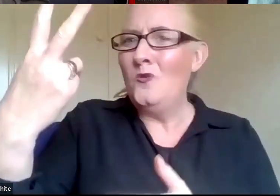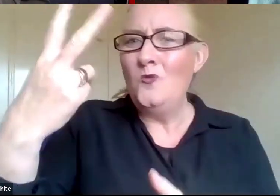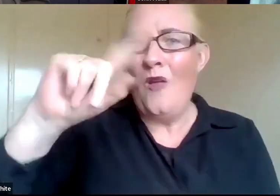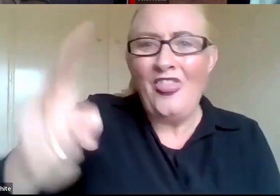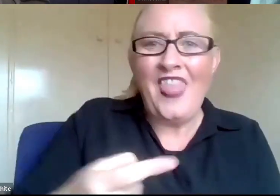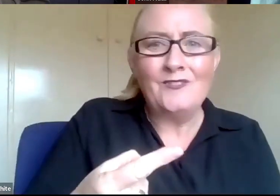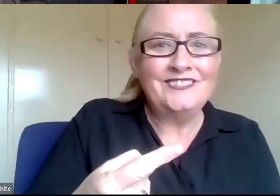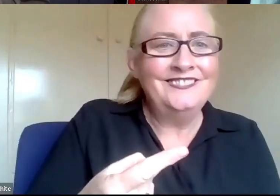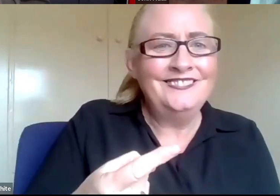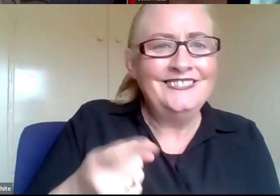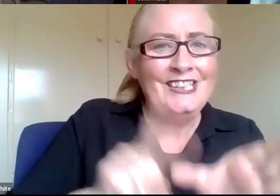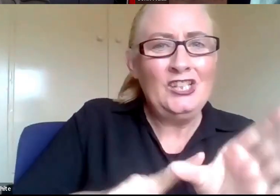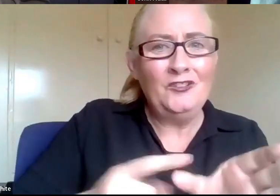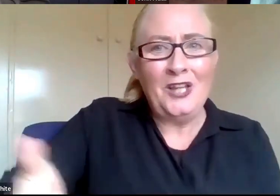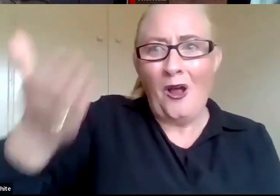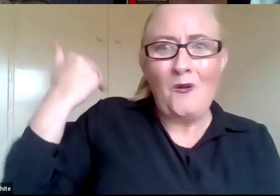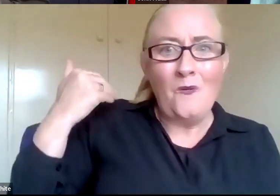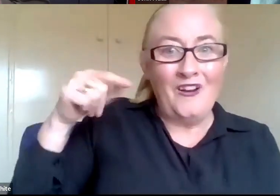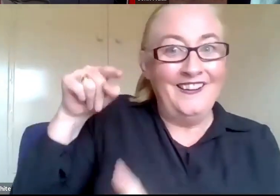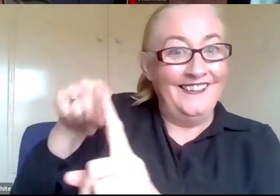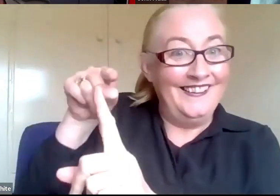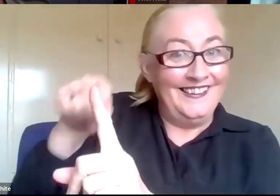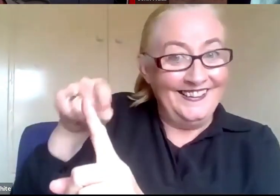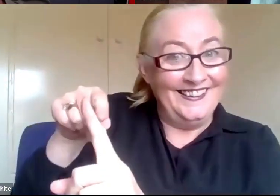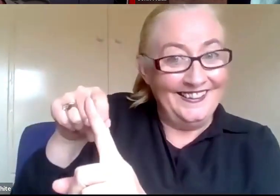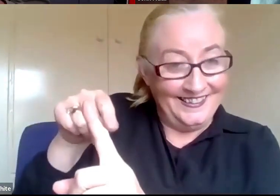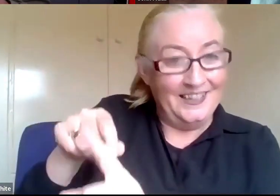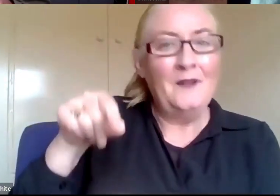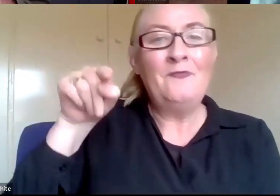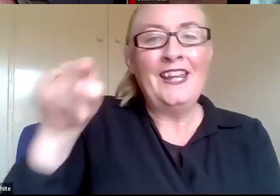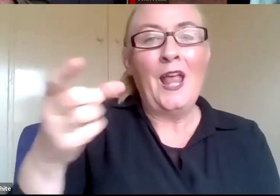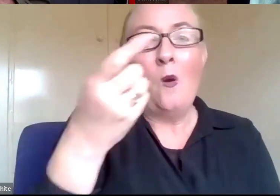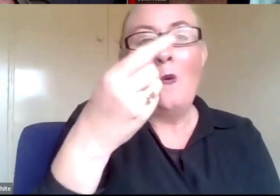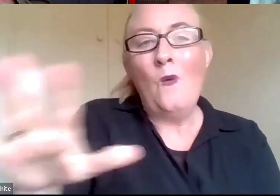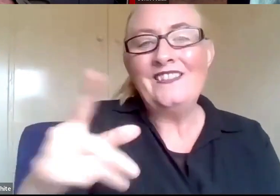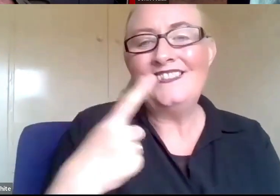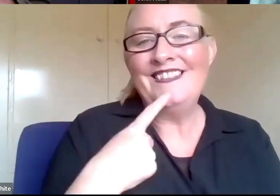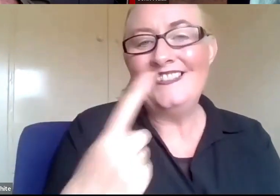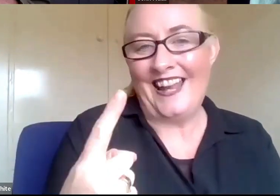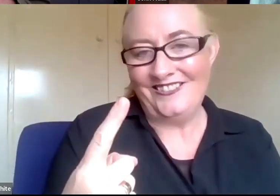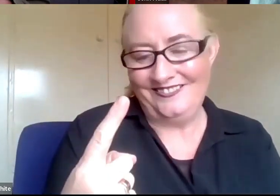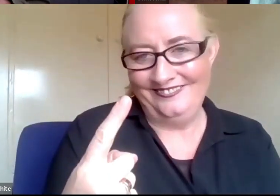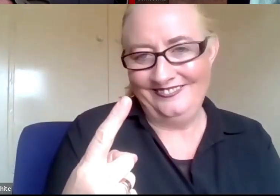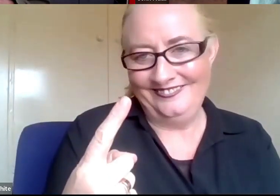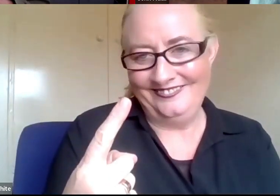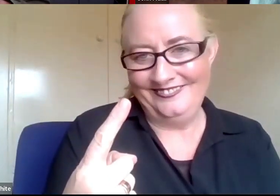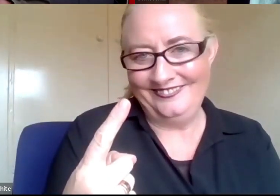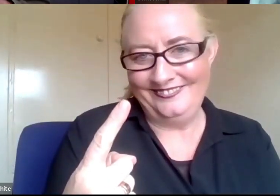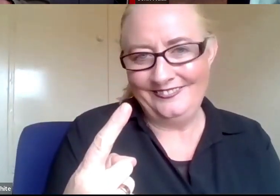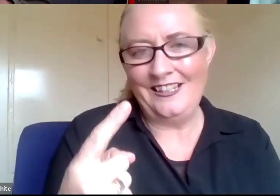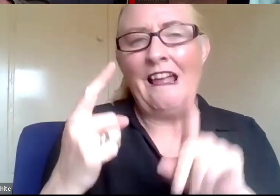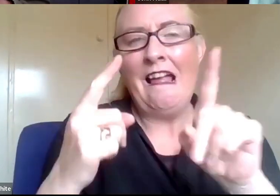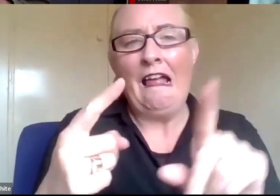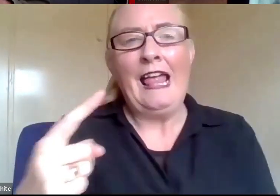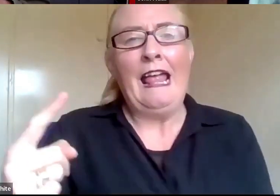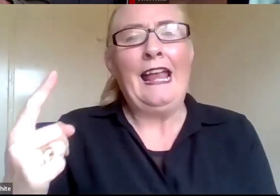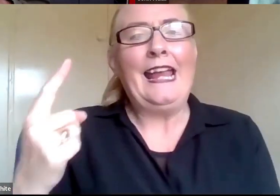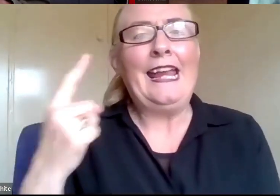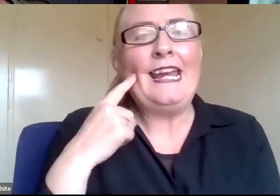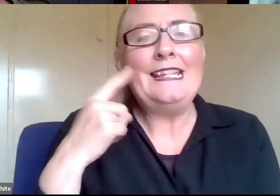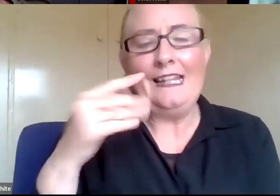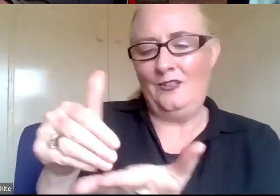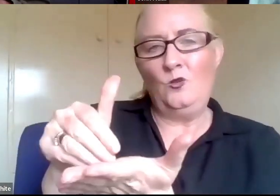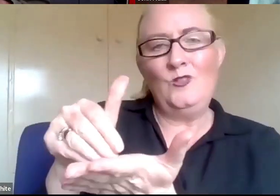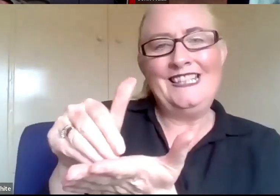4,000 years ago, once said that leaders are easy to serve but difficult to